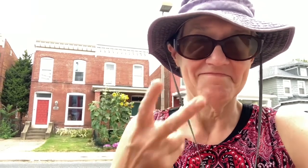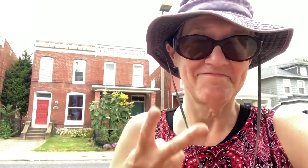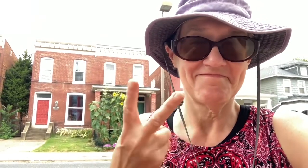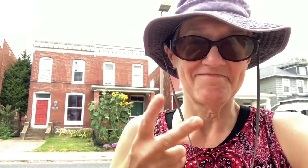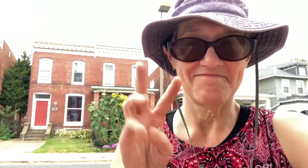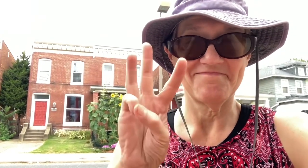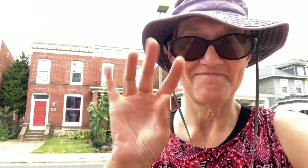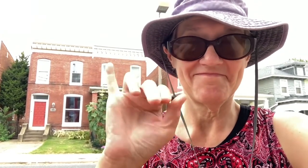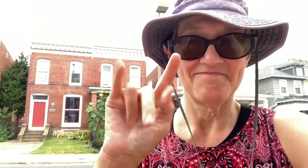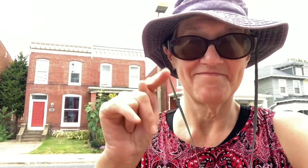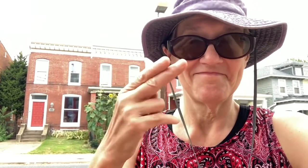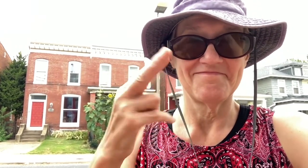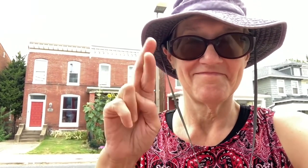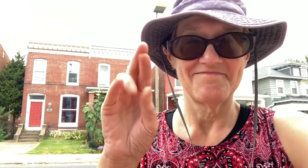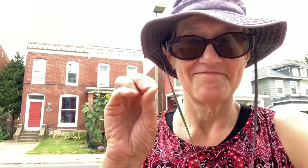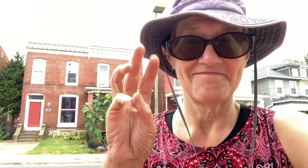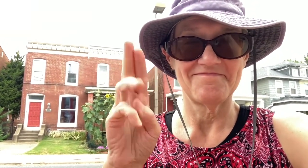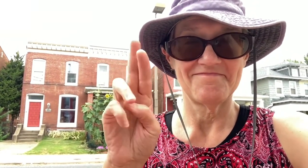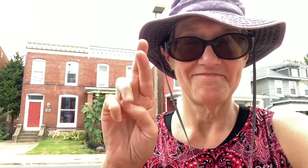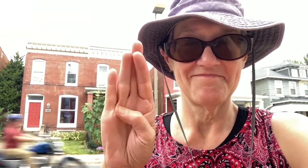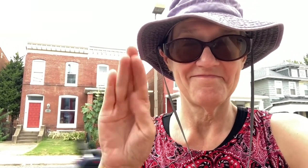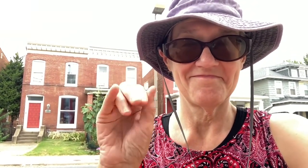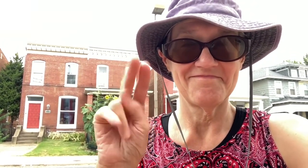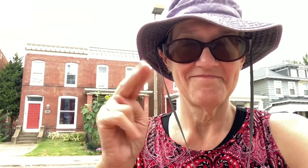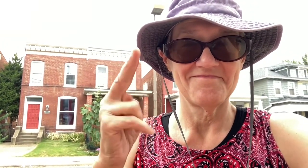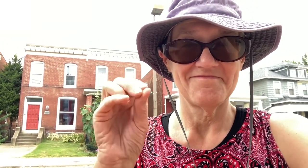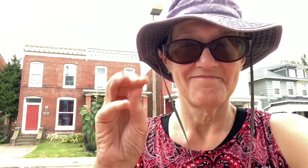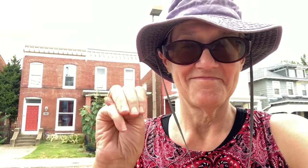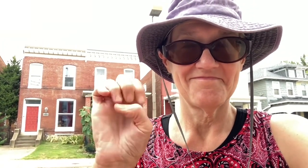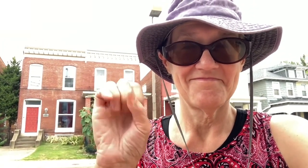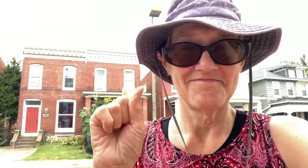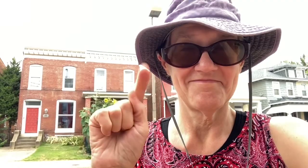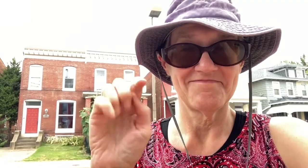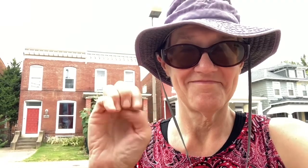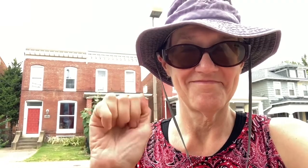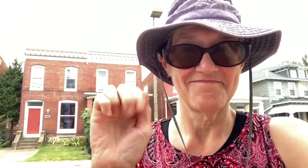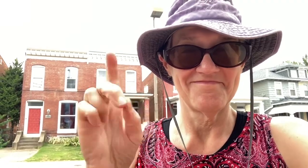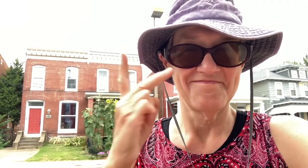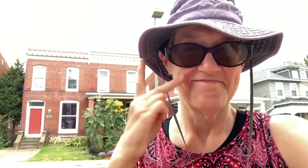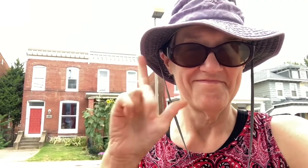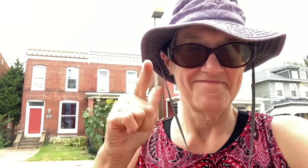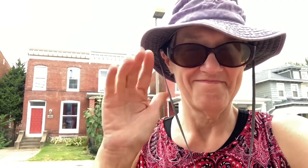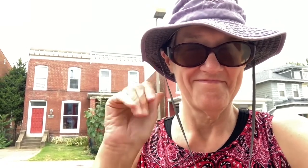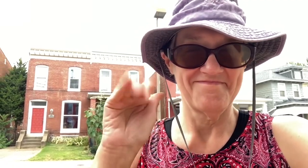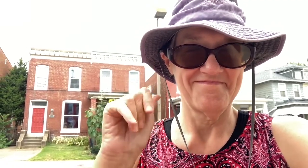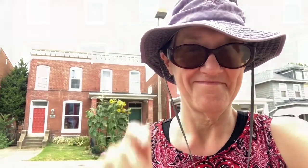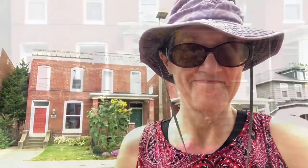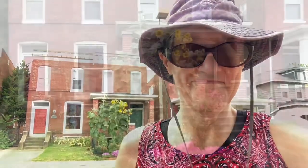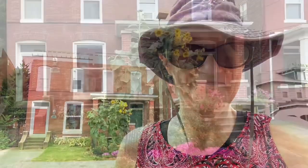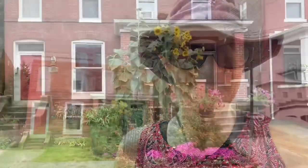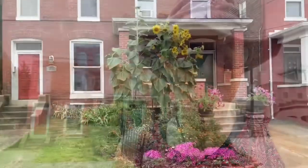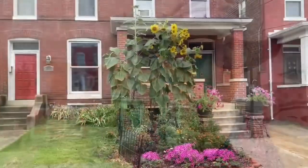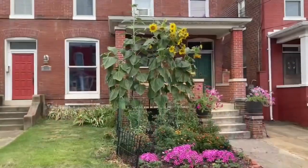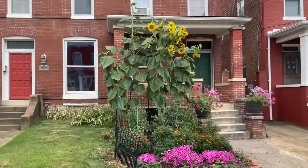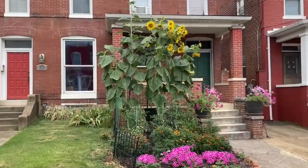grow. Thank you for visiting Withrow Urban Homestead. See you later. Bye-bye.